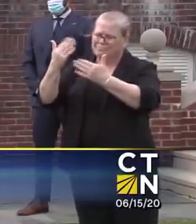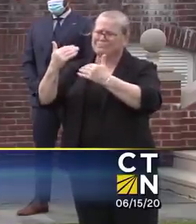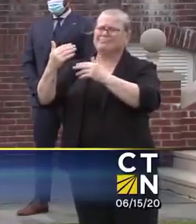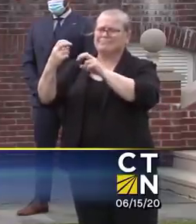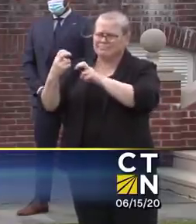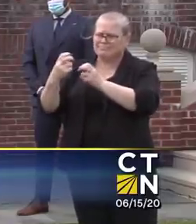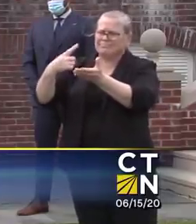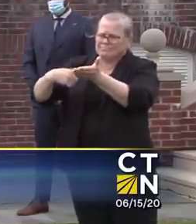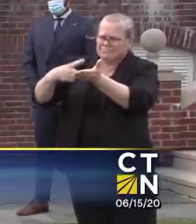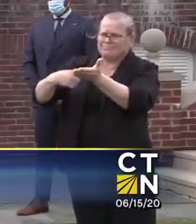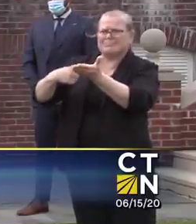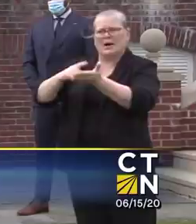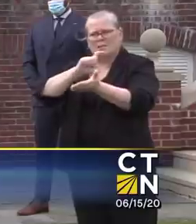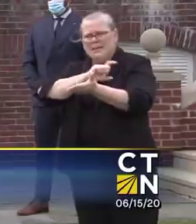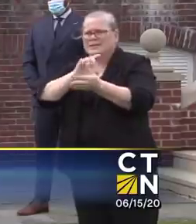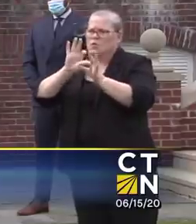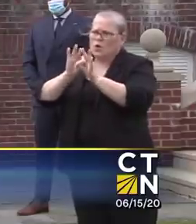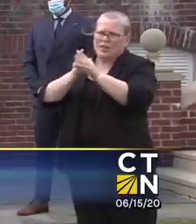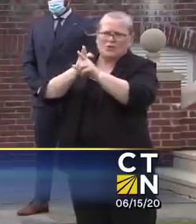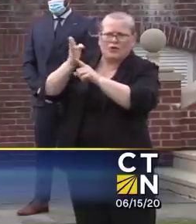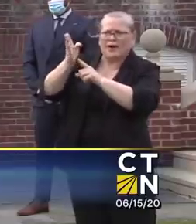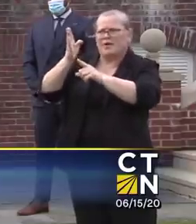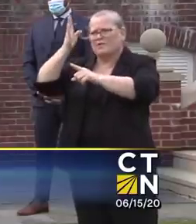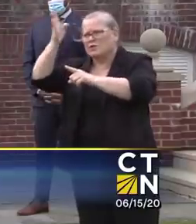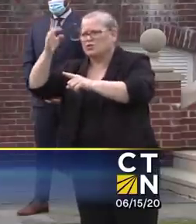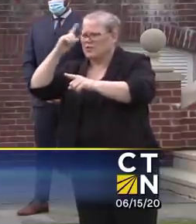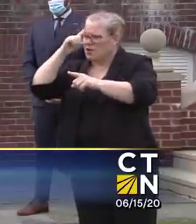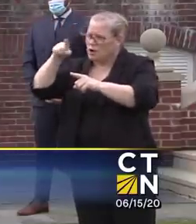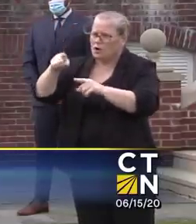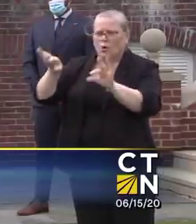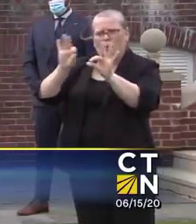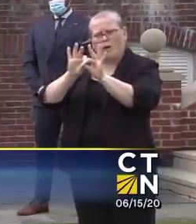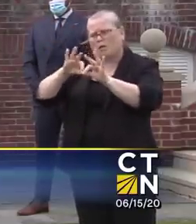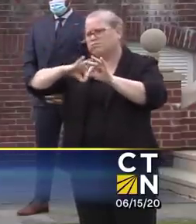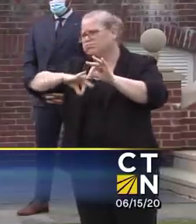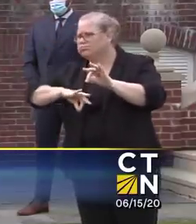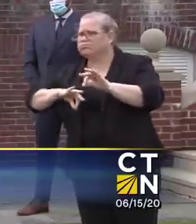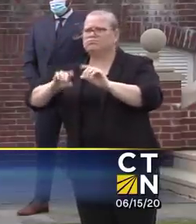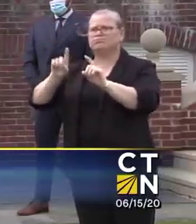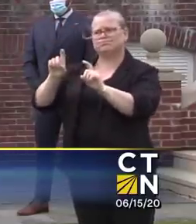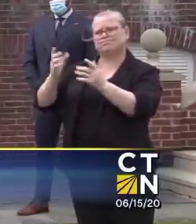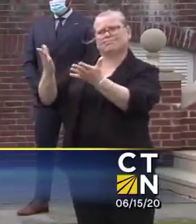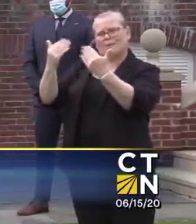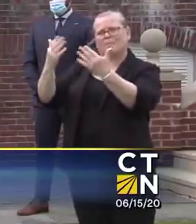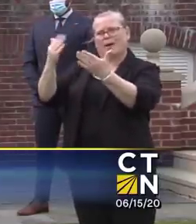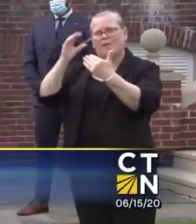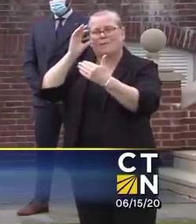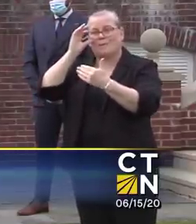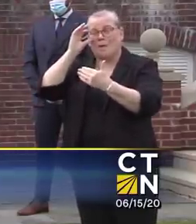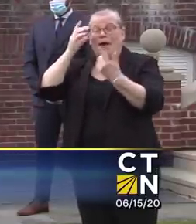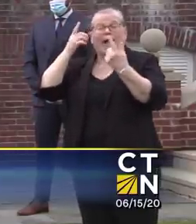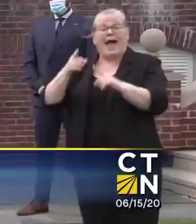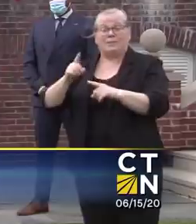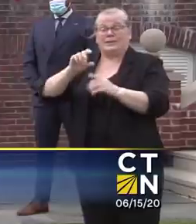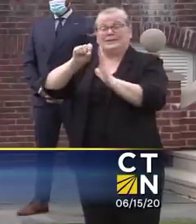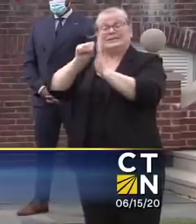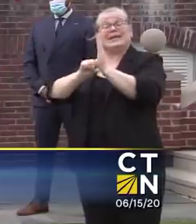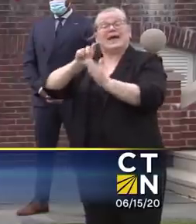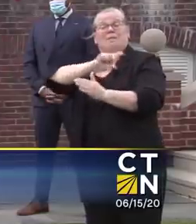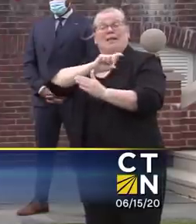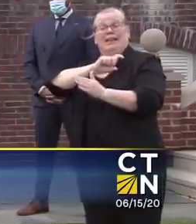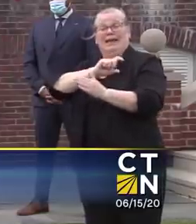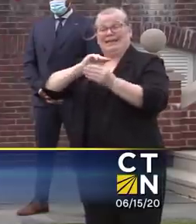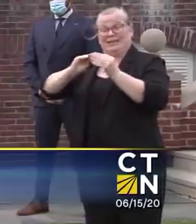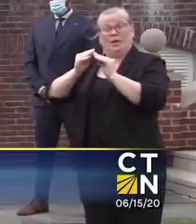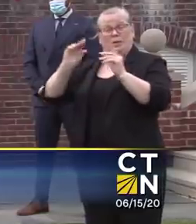amazing career for you. You know, we're down about 25% in terms of our state police over the last decade or so. So